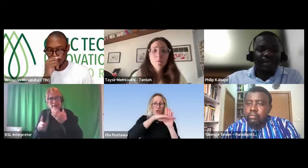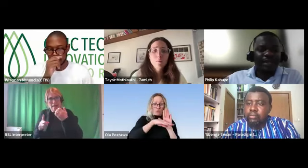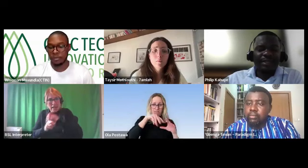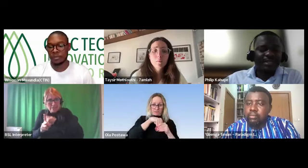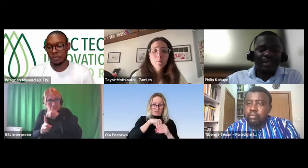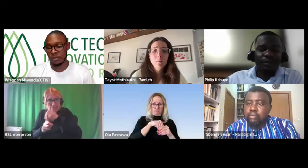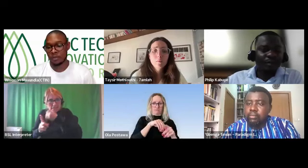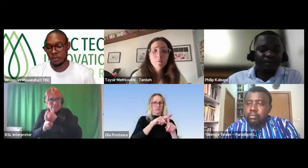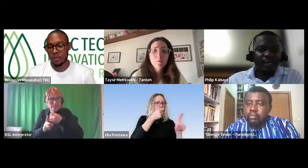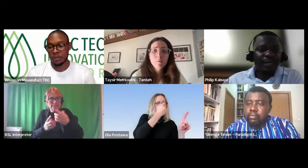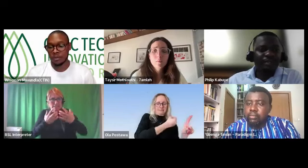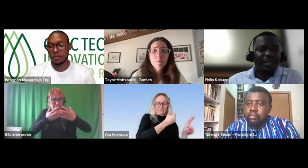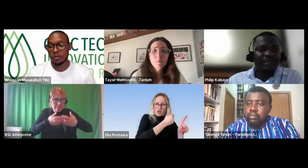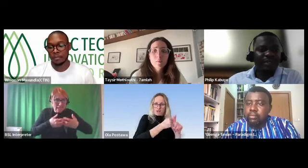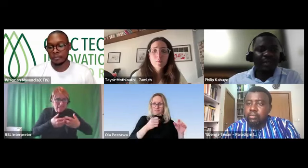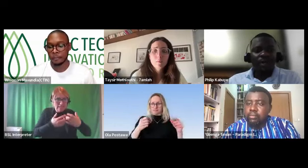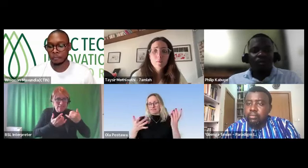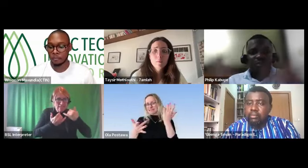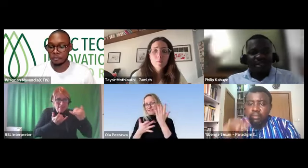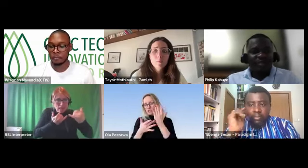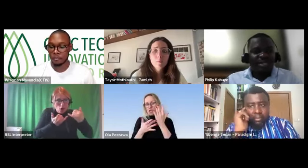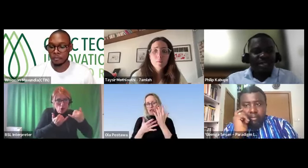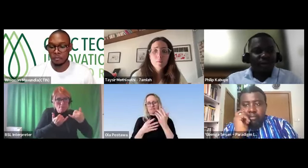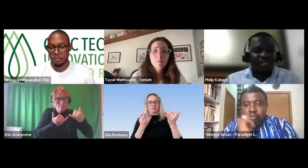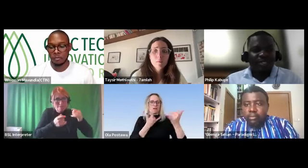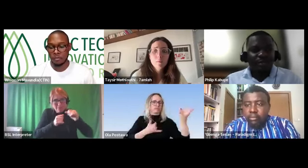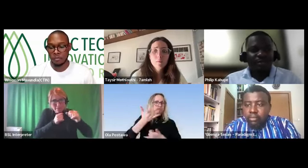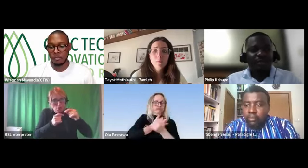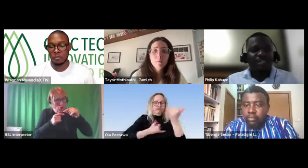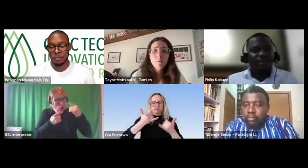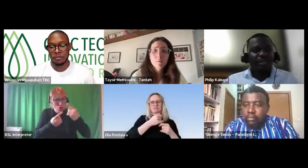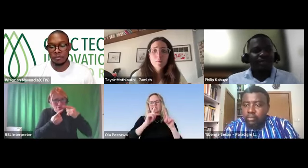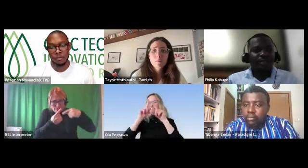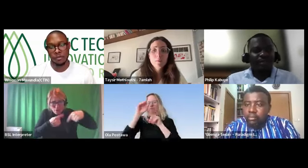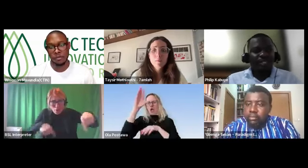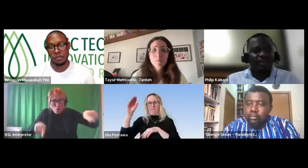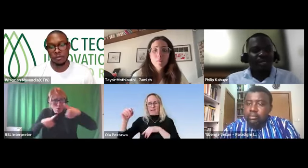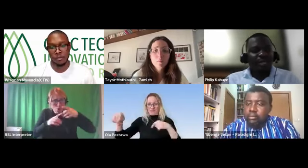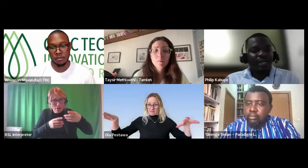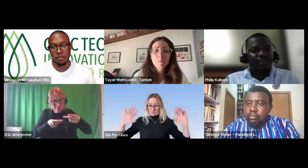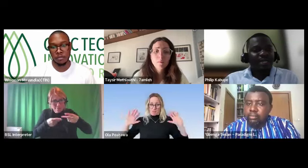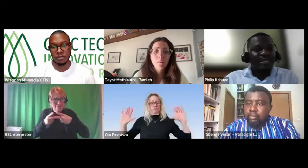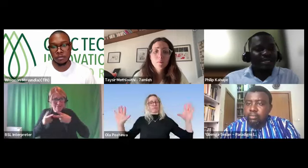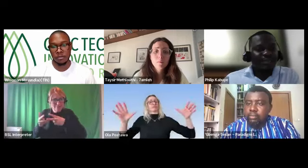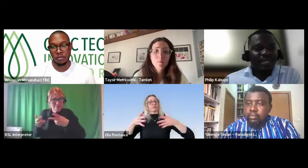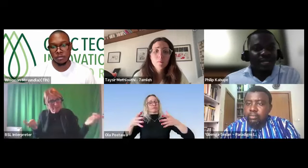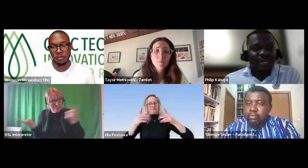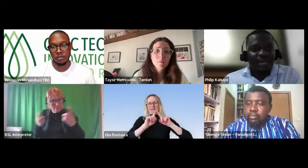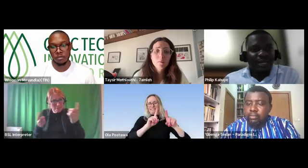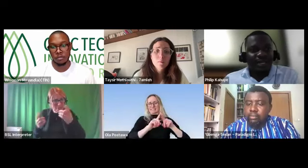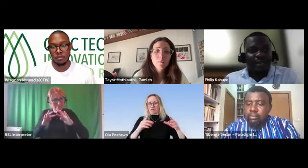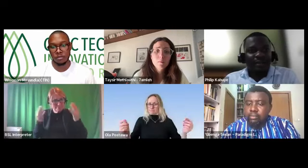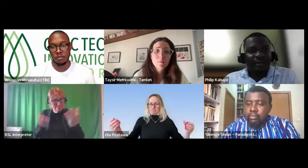the tech, the telecom companies, and whoever is within the ecosystem coming together into a conversation. Can we listen to